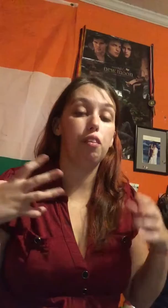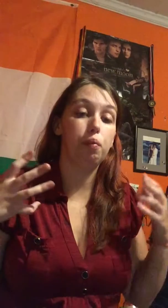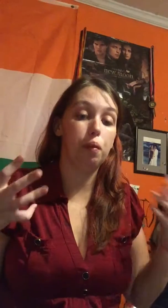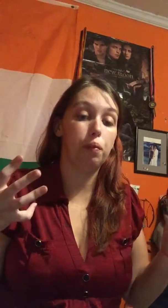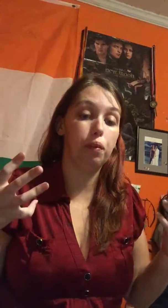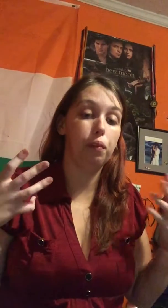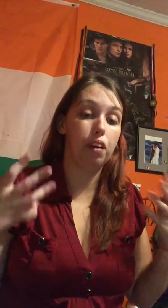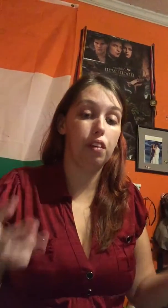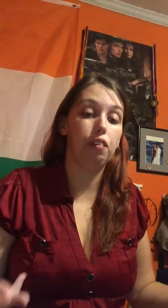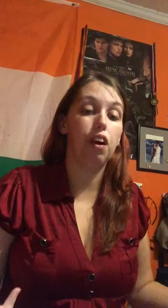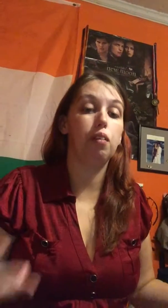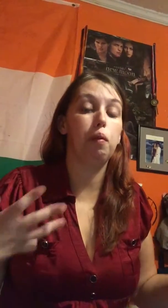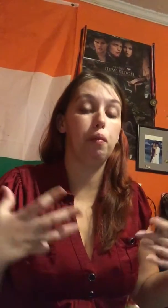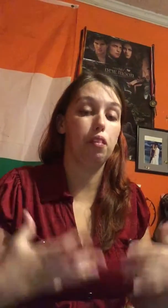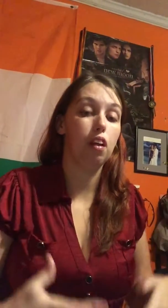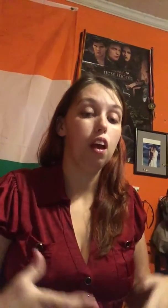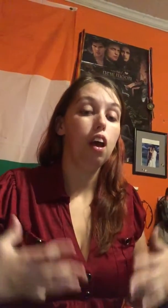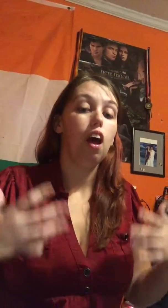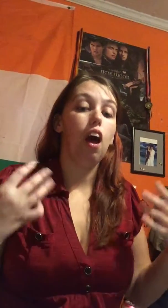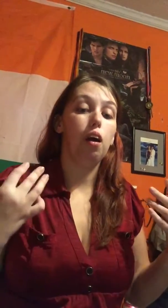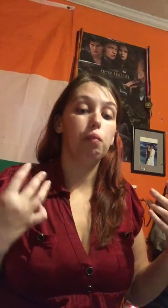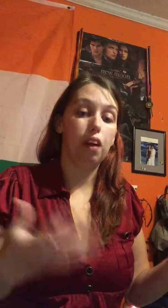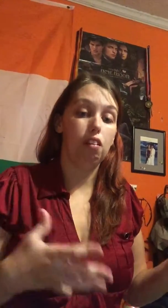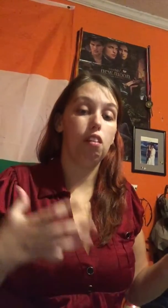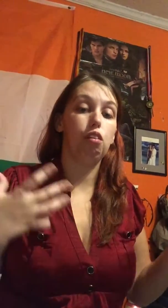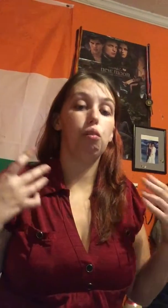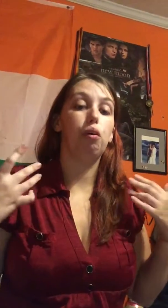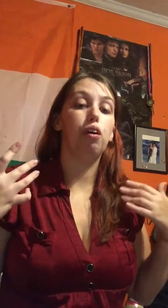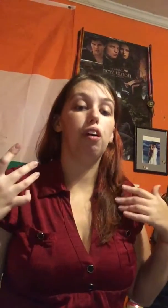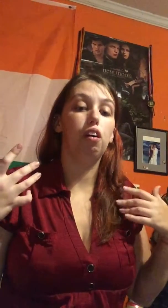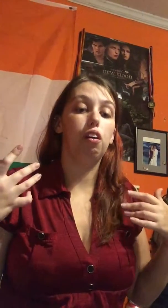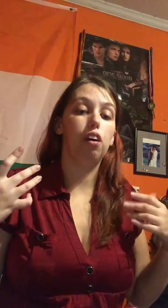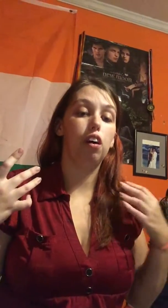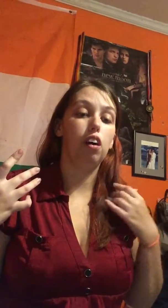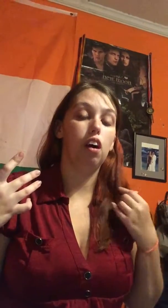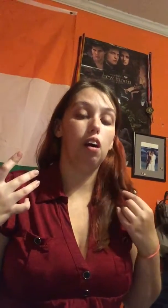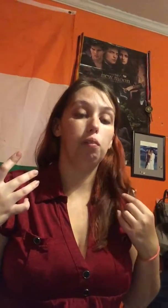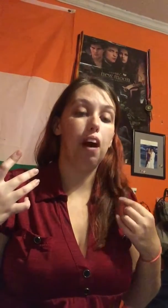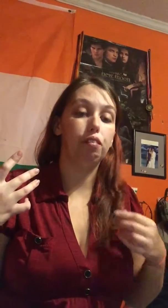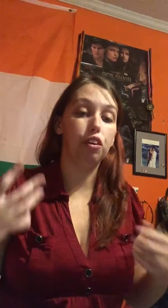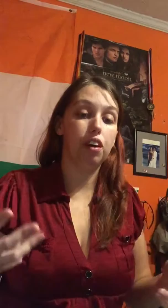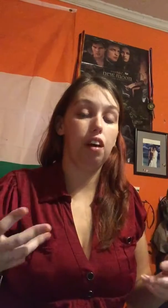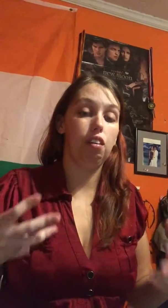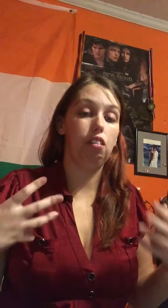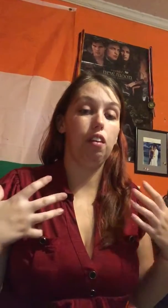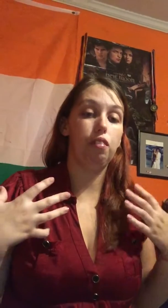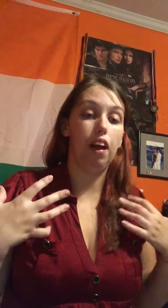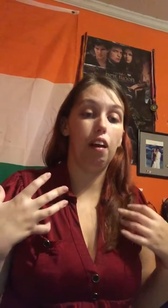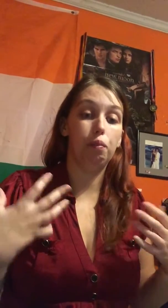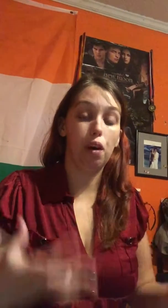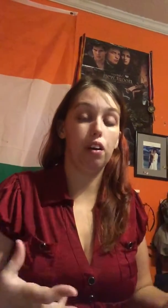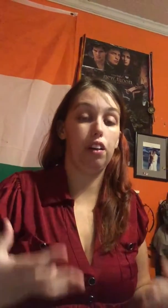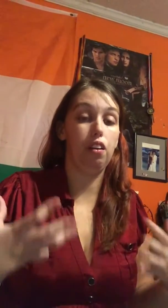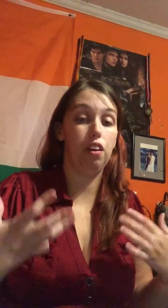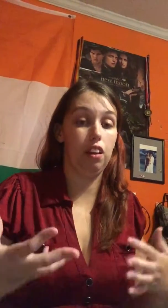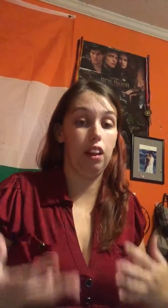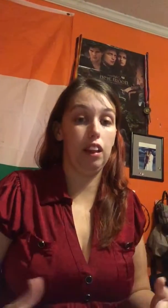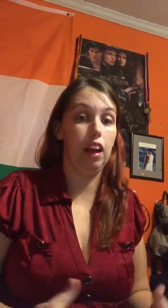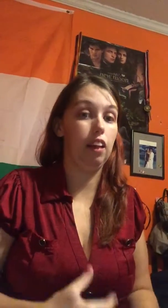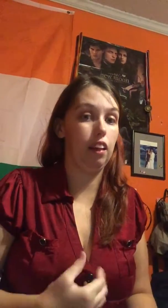people, whenever I've gone to people's places or have cookouts, if they have broccoli or anything like that, like,